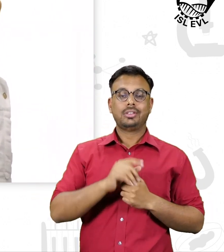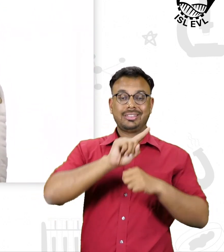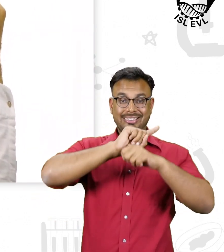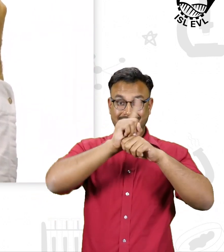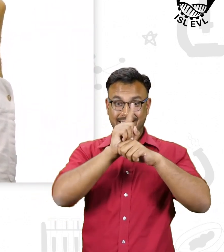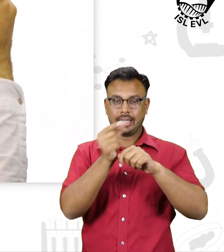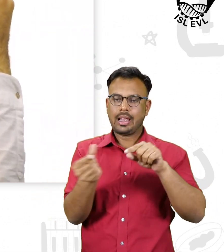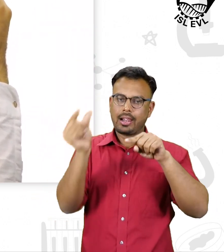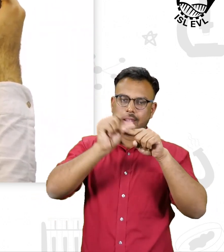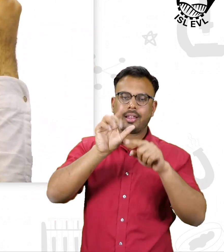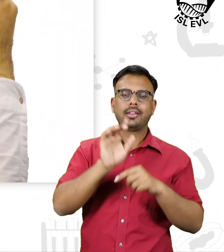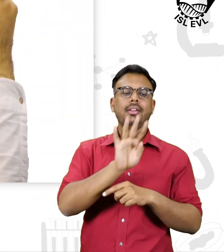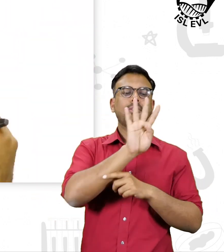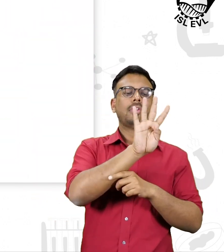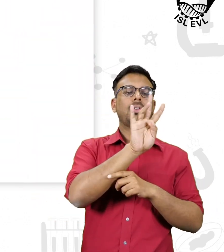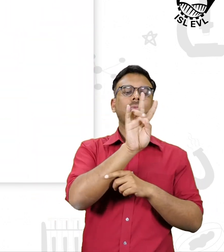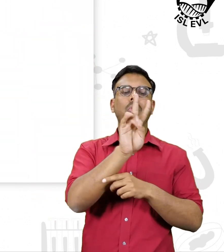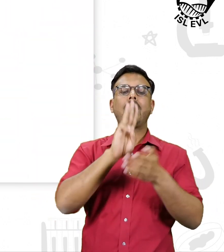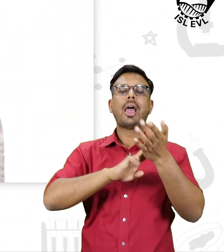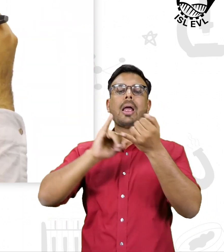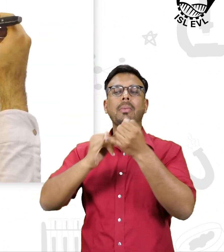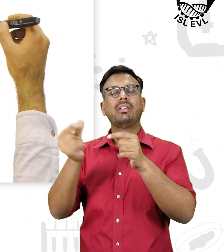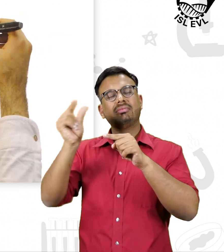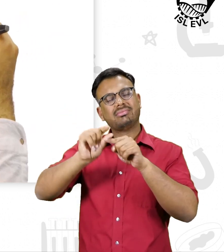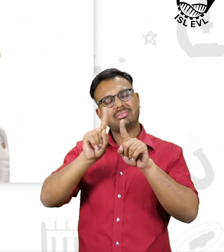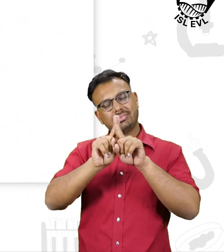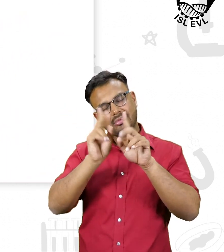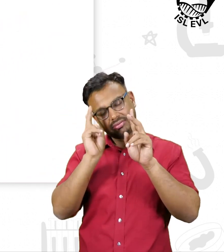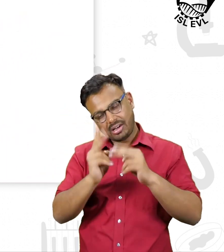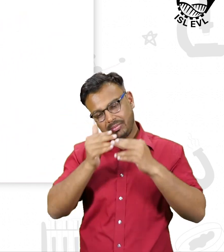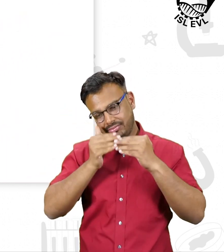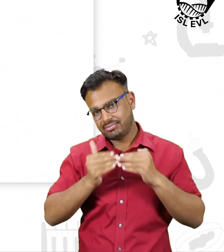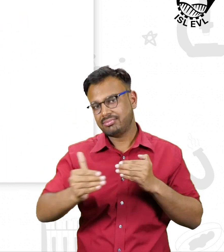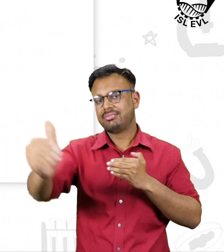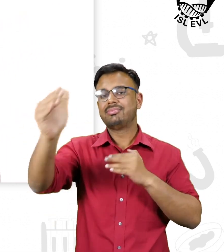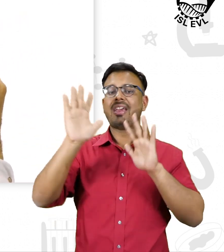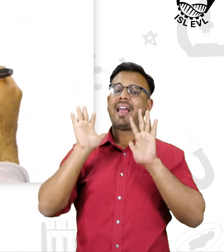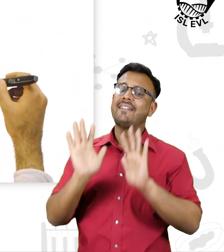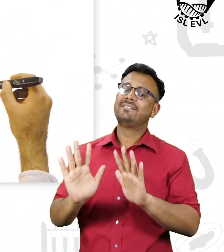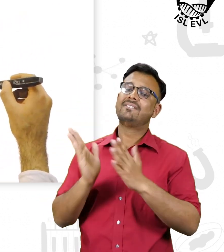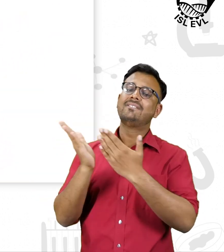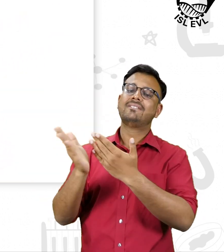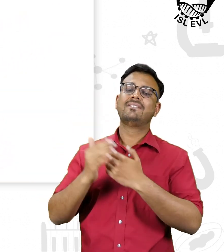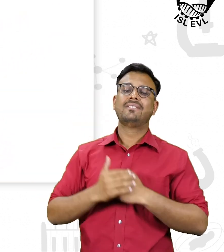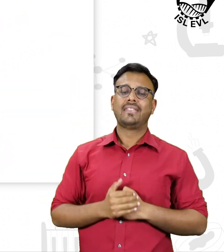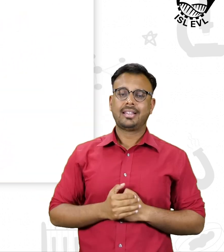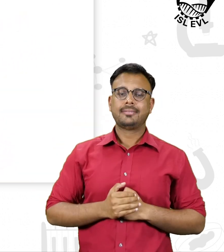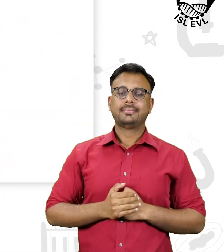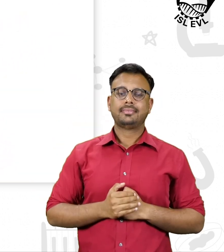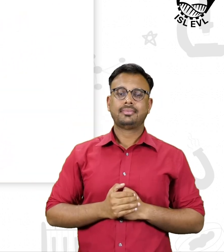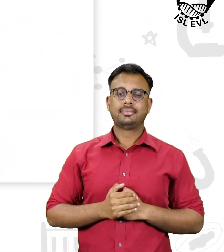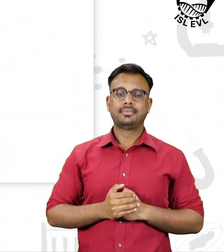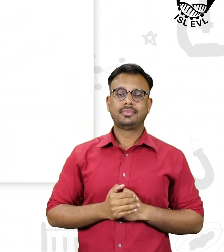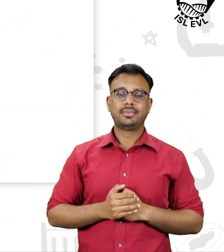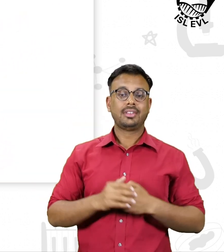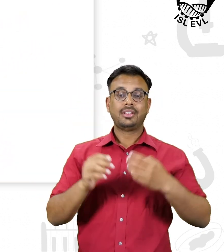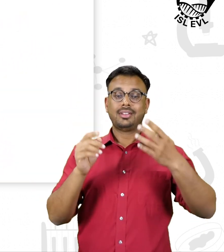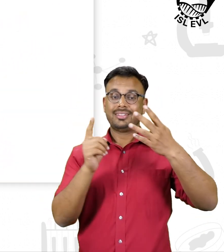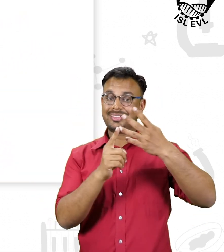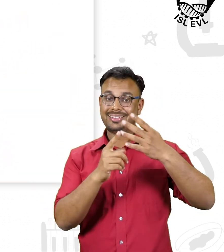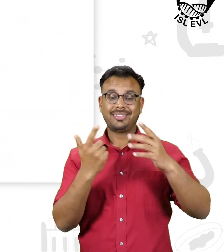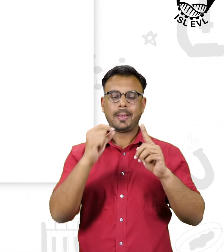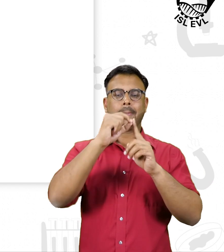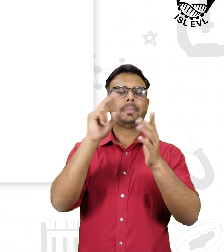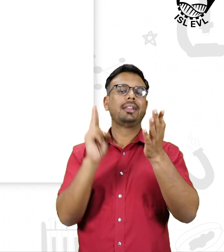Phase noise. Phase noise is a random process which adds noise to the signal for every time period. For